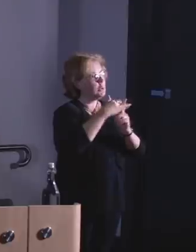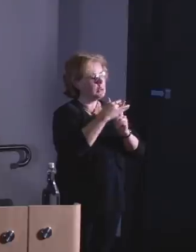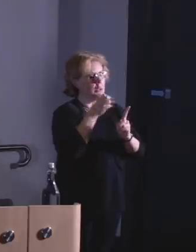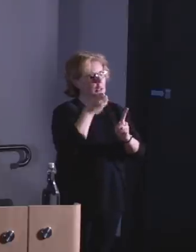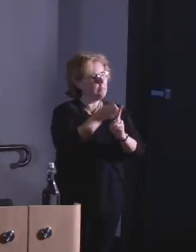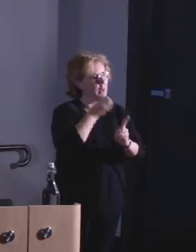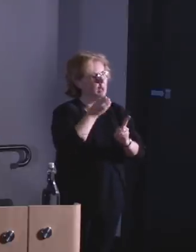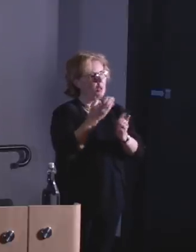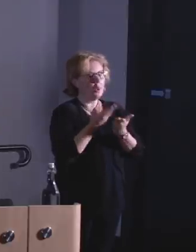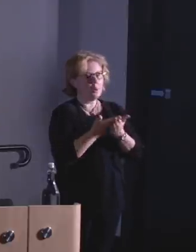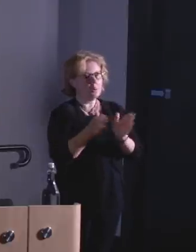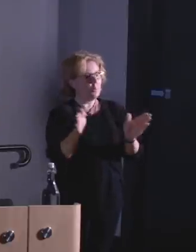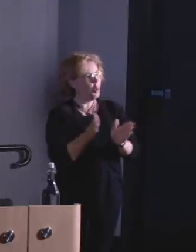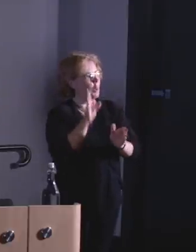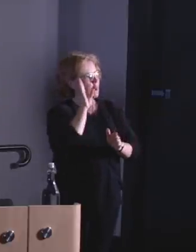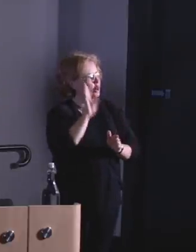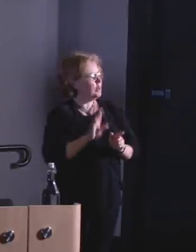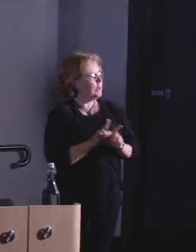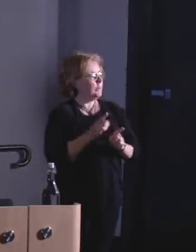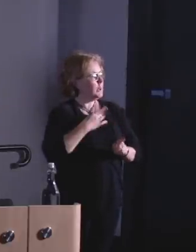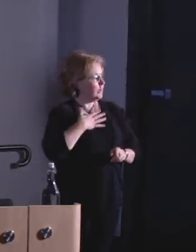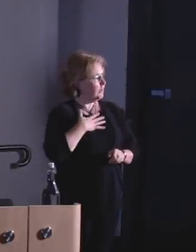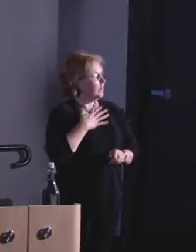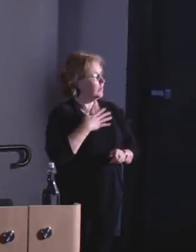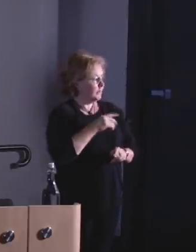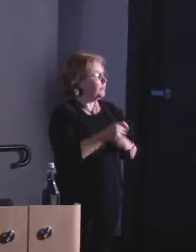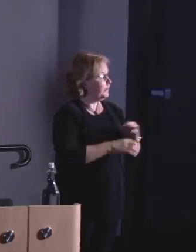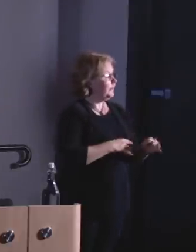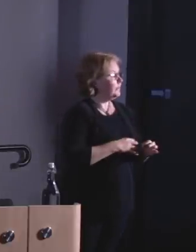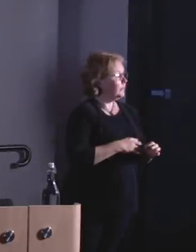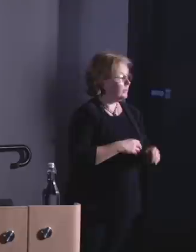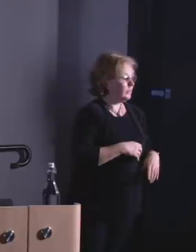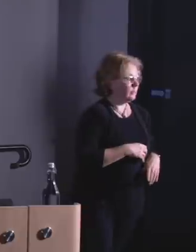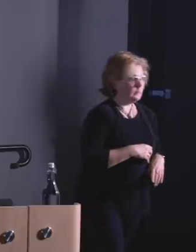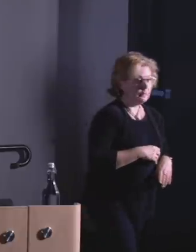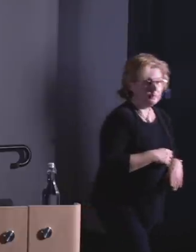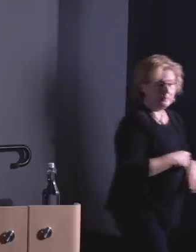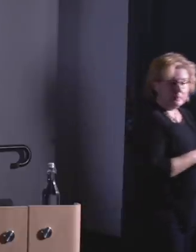own. We all understand, I don't need to explain to you,